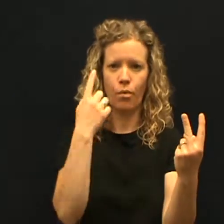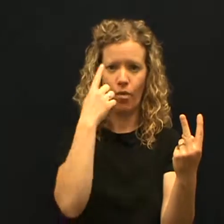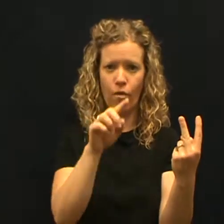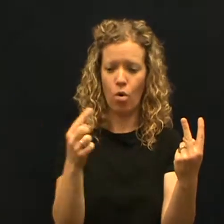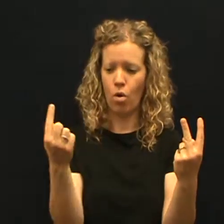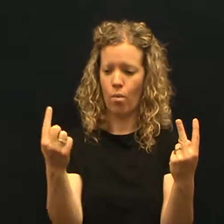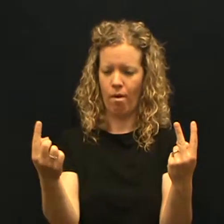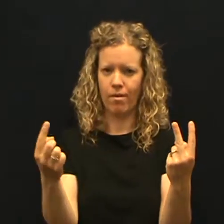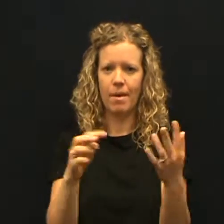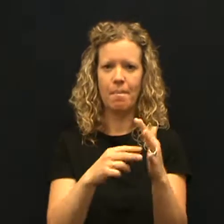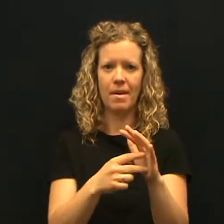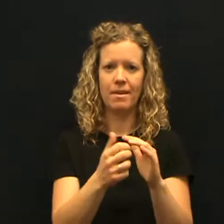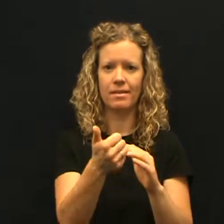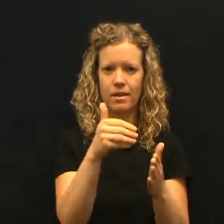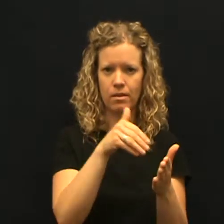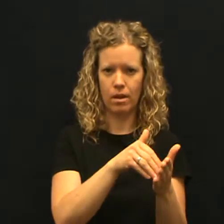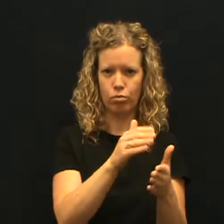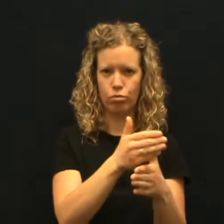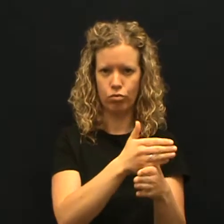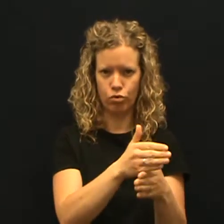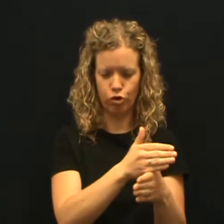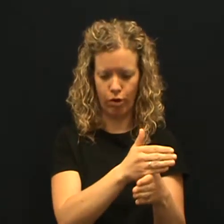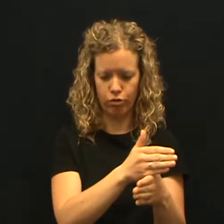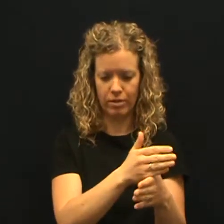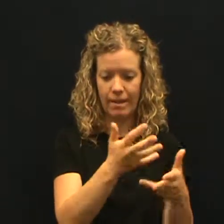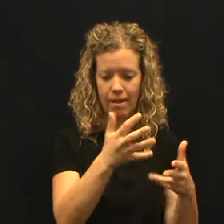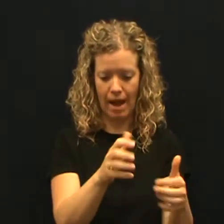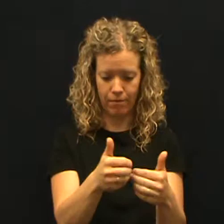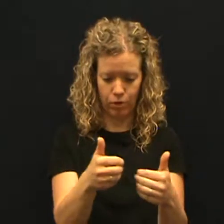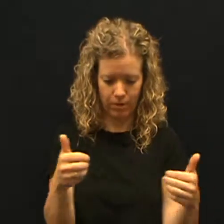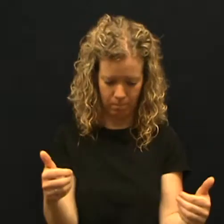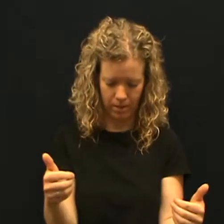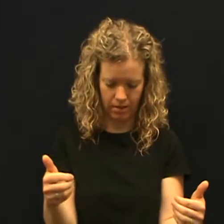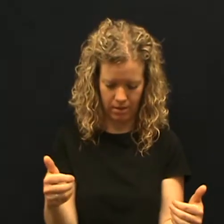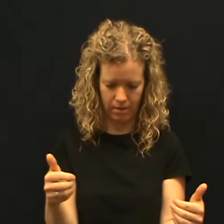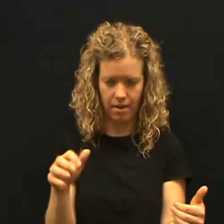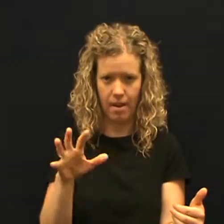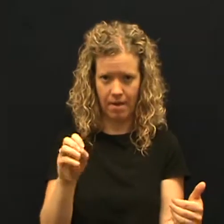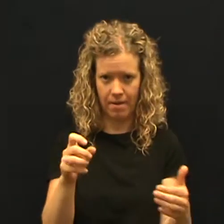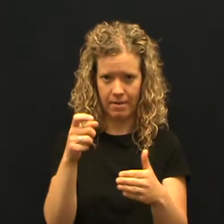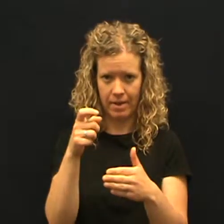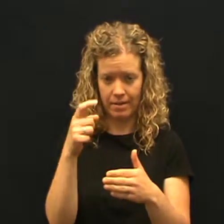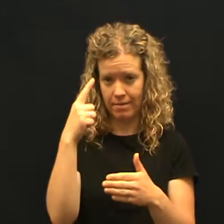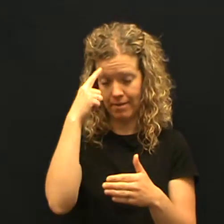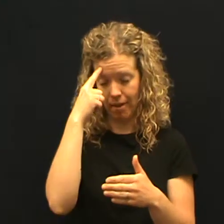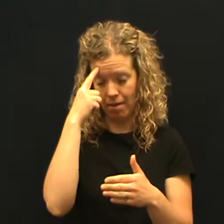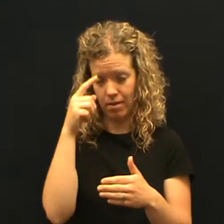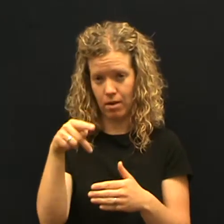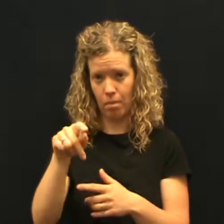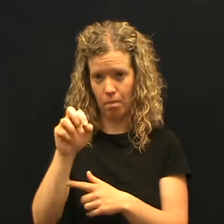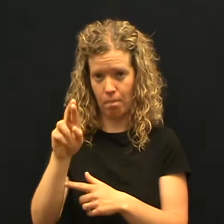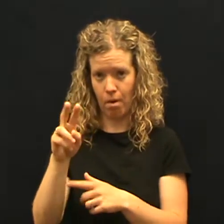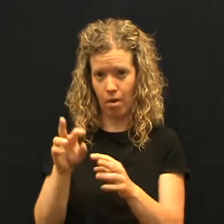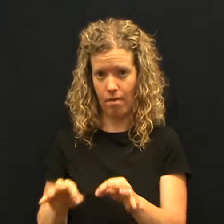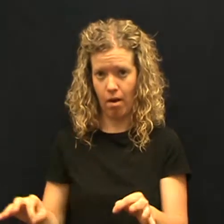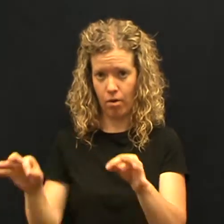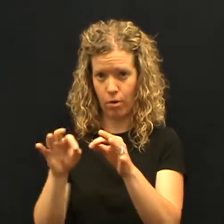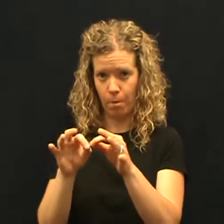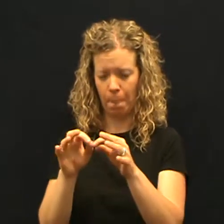10,000 shares after the stock split of 50-cent par value stock. So the total par value in dollar terms